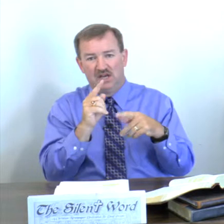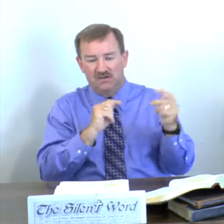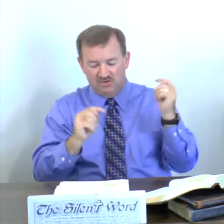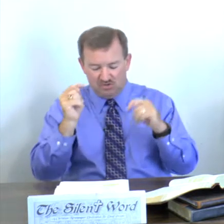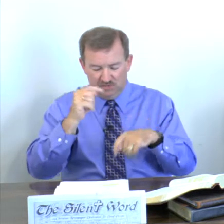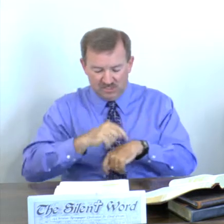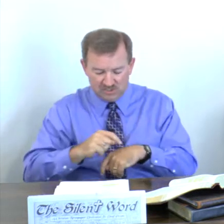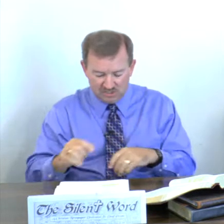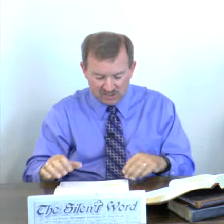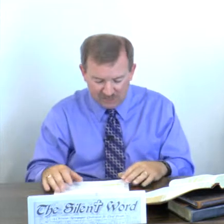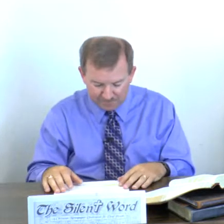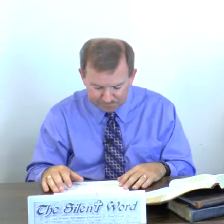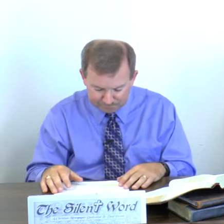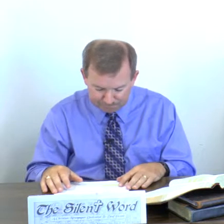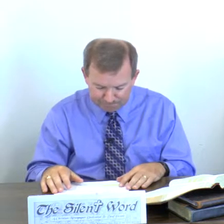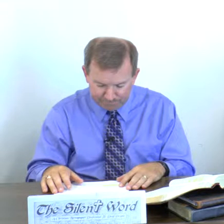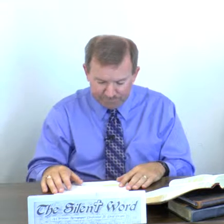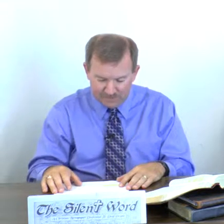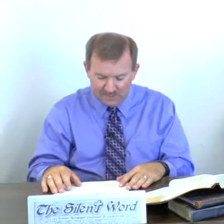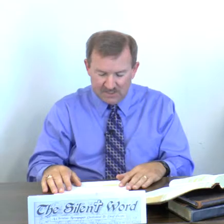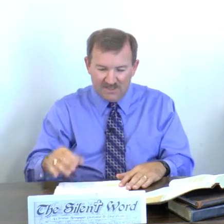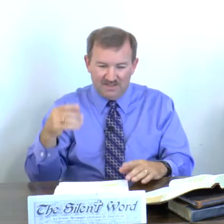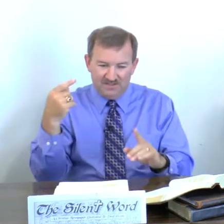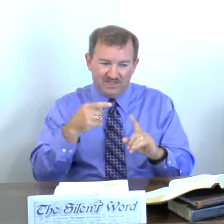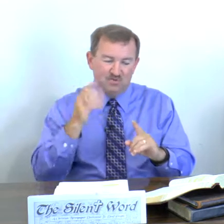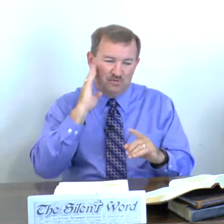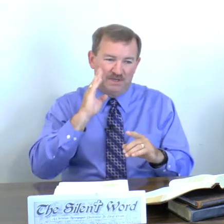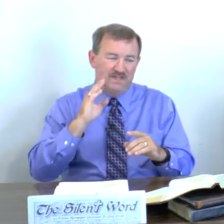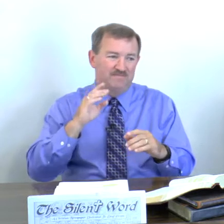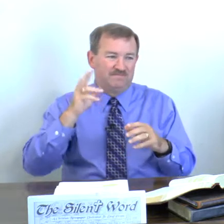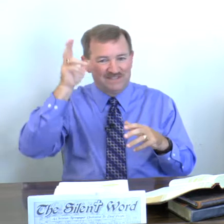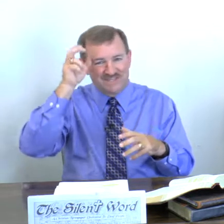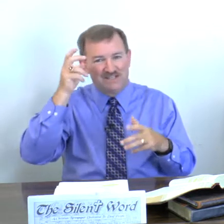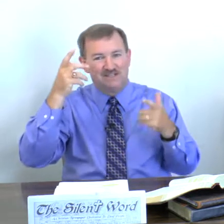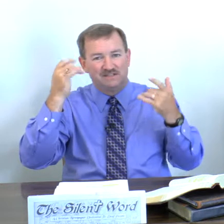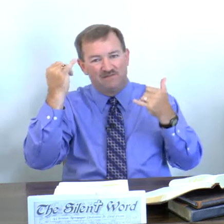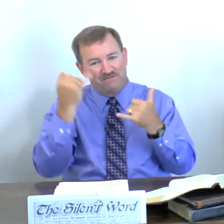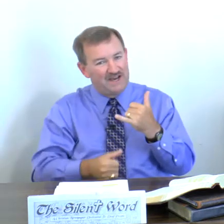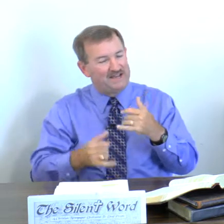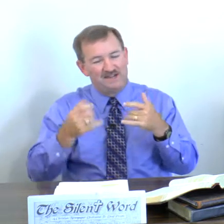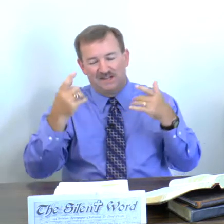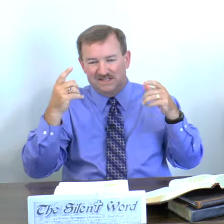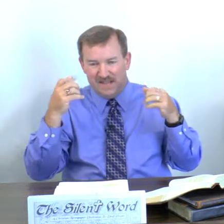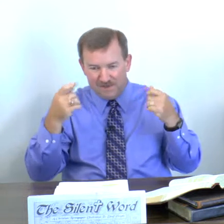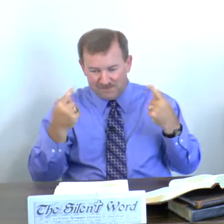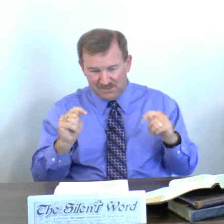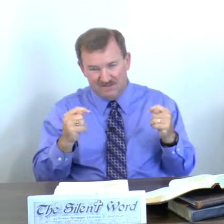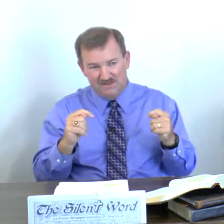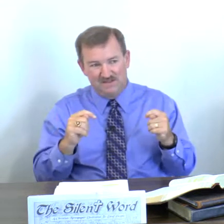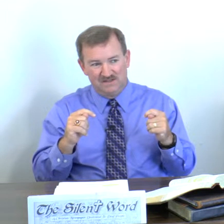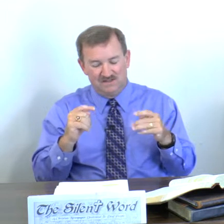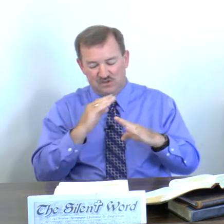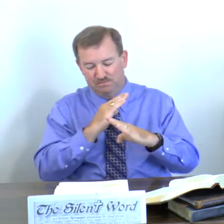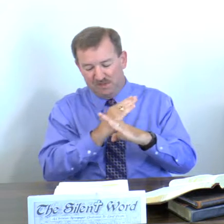of the tribulation time. This will be Satan's final attempt to